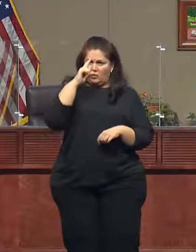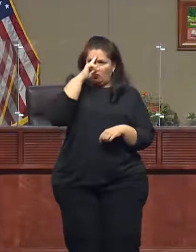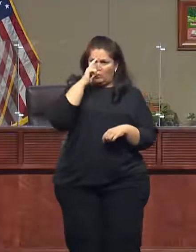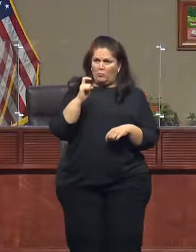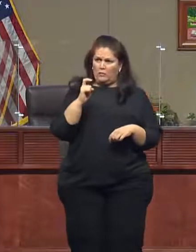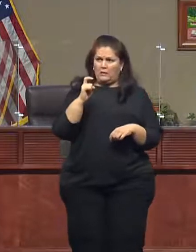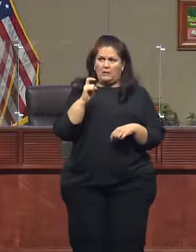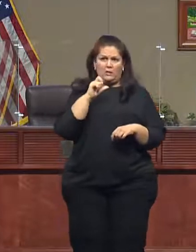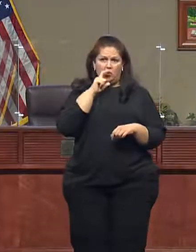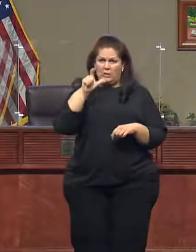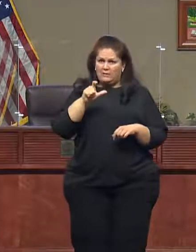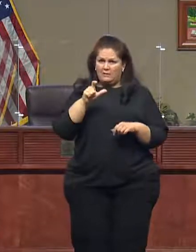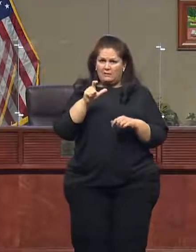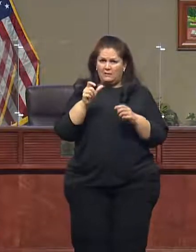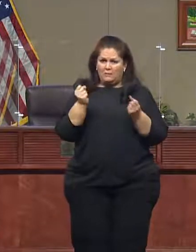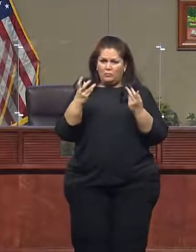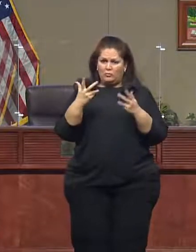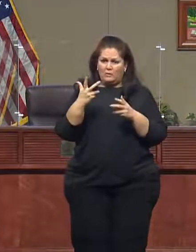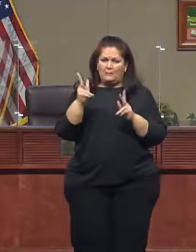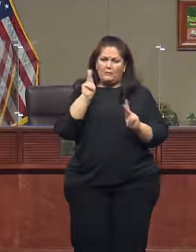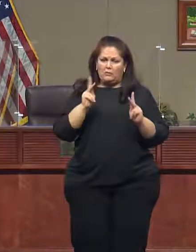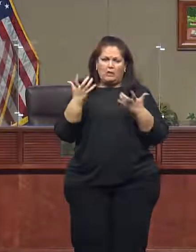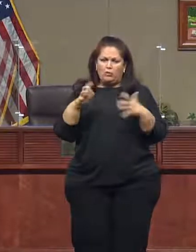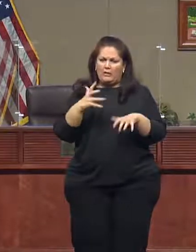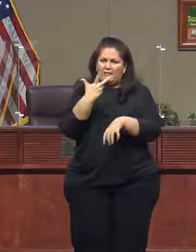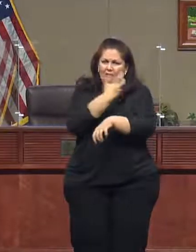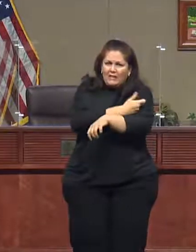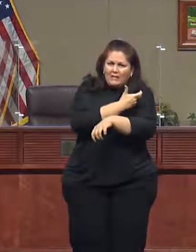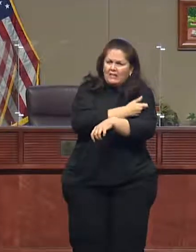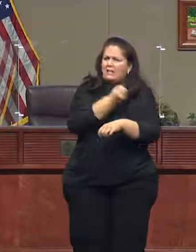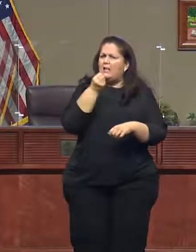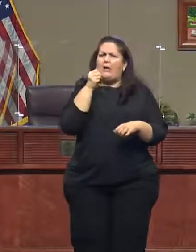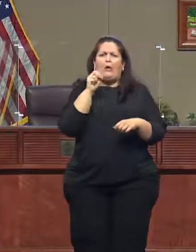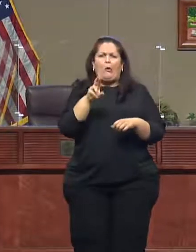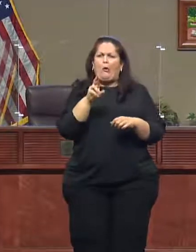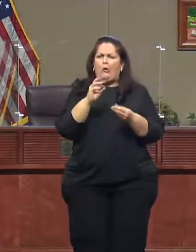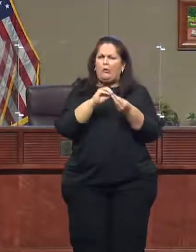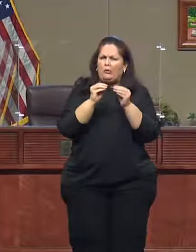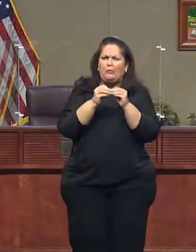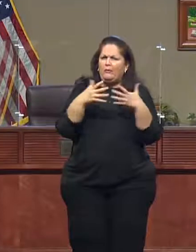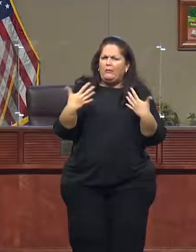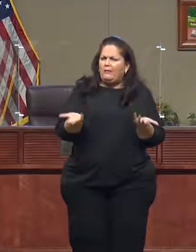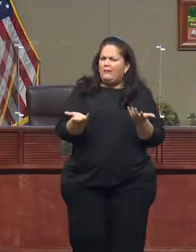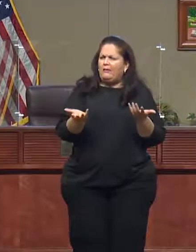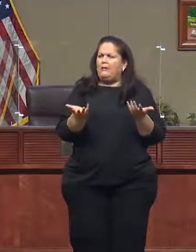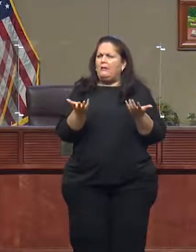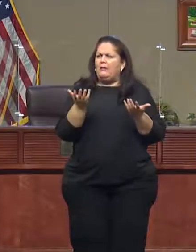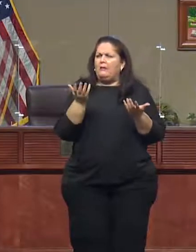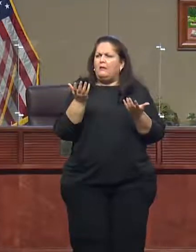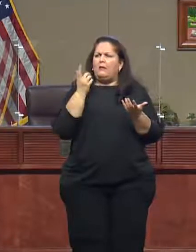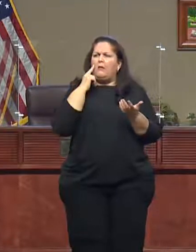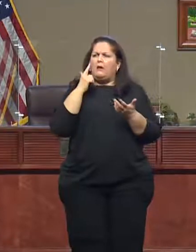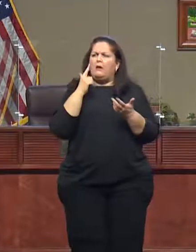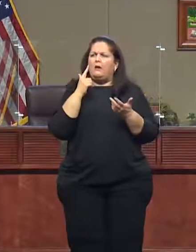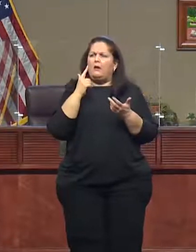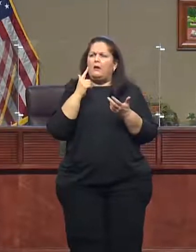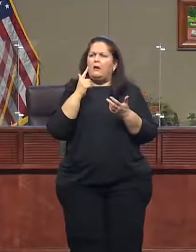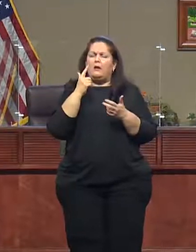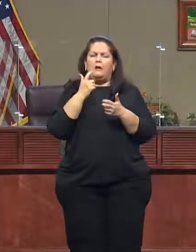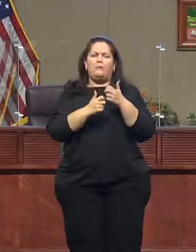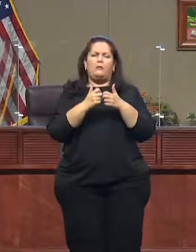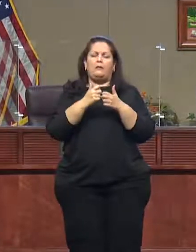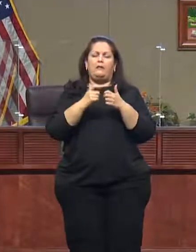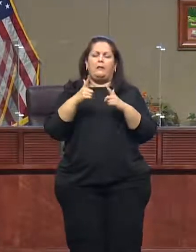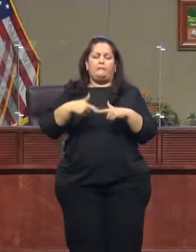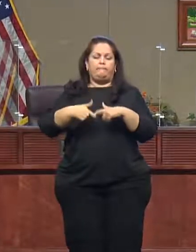demanda. ¿Qué es lo que está pasando? ¿Cuáles son los números en este aspecto y cómo ha afectado la polémica de la paralización de Johnson & Johnson